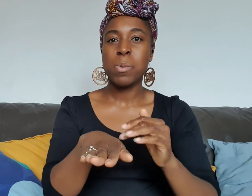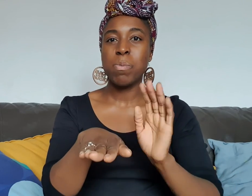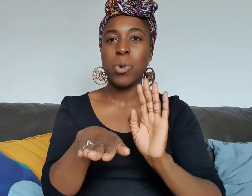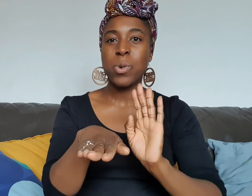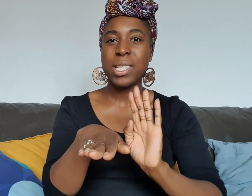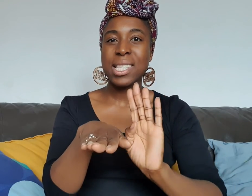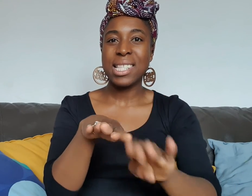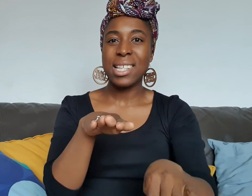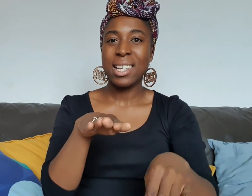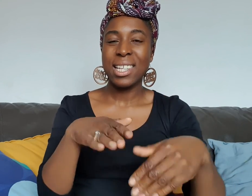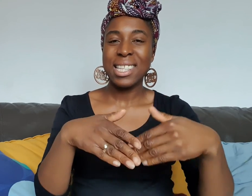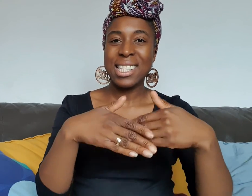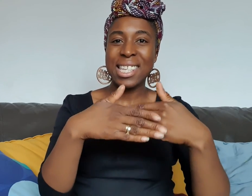Sports day.